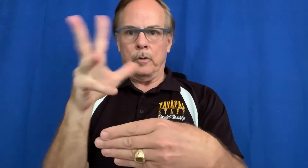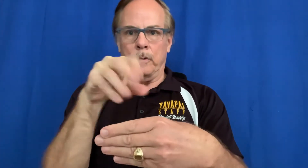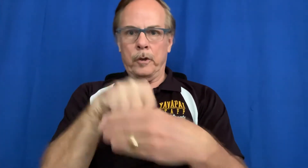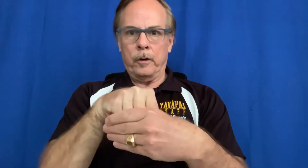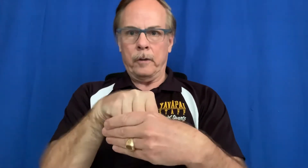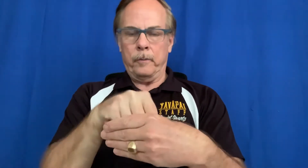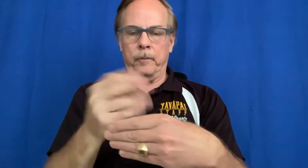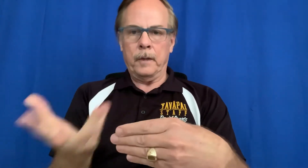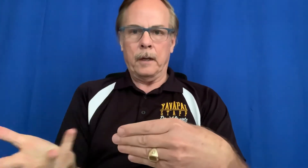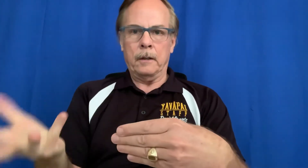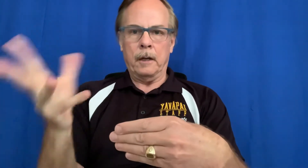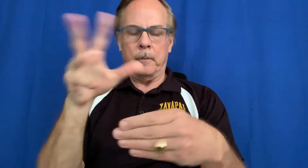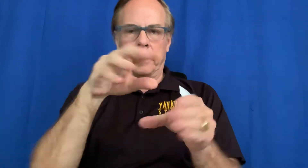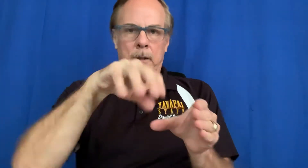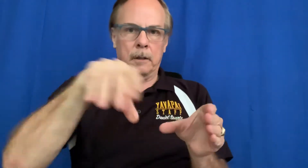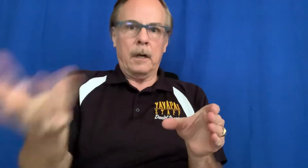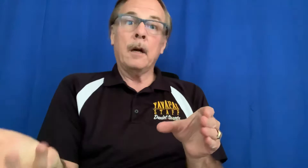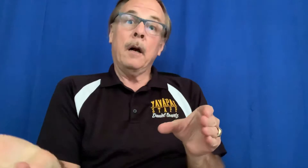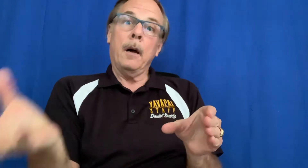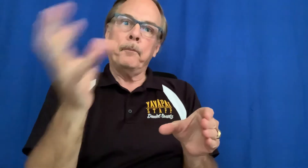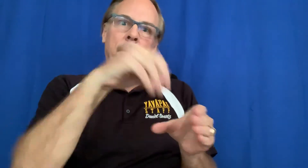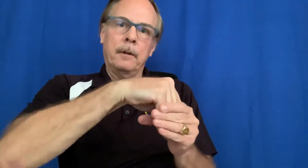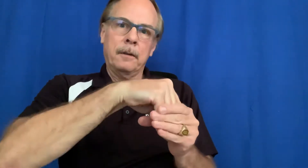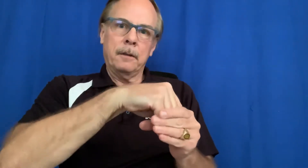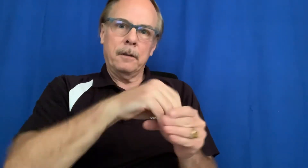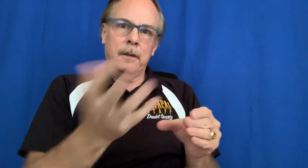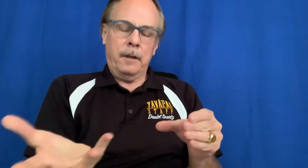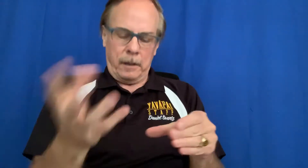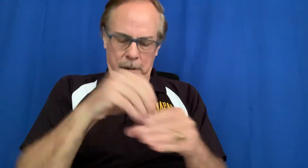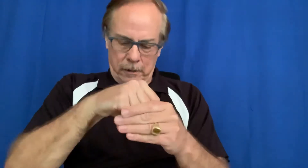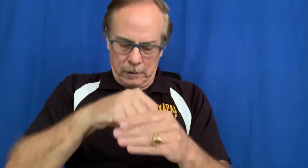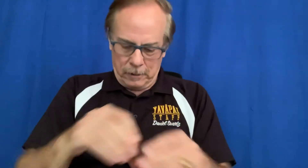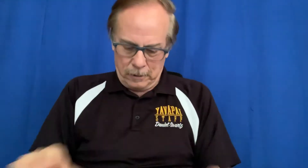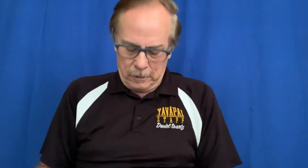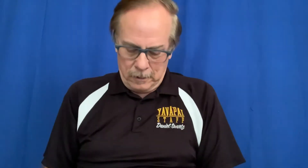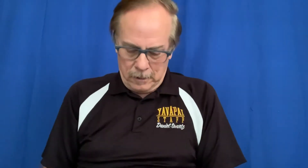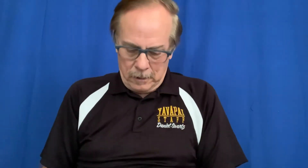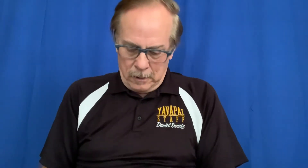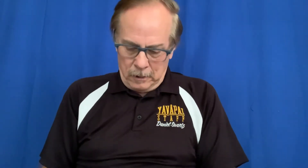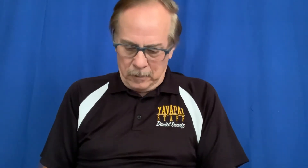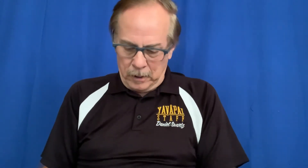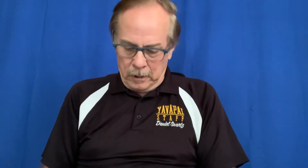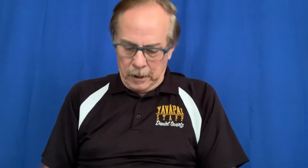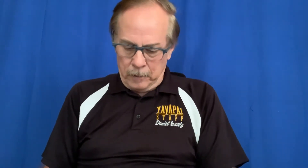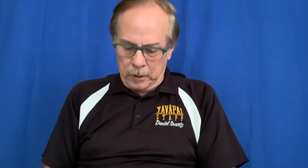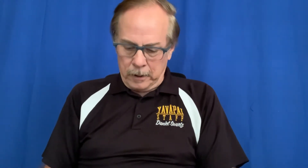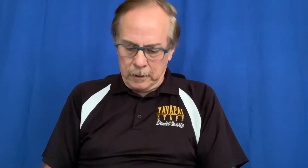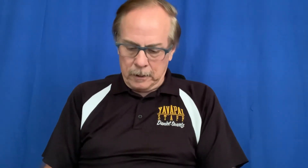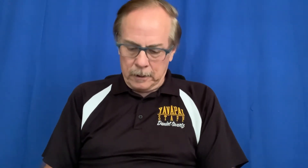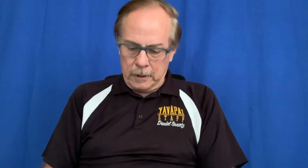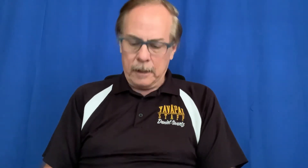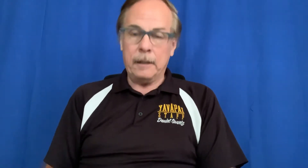your non-dominant cup hand. To be glad, pleased, content,